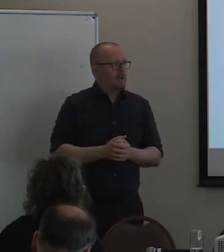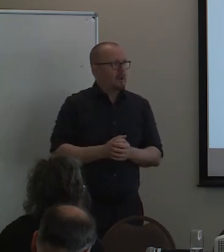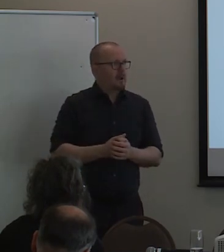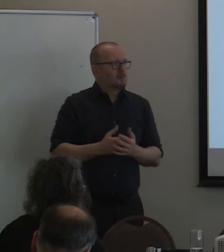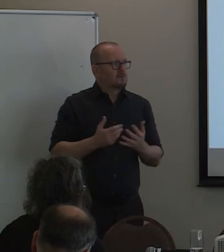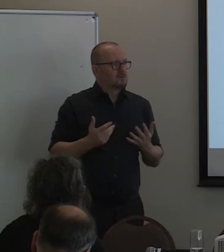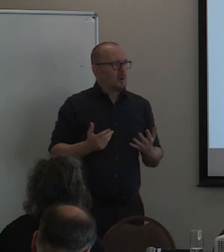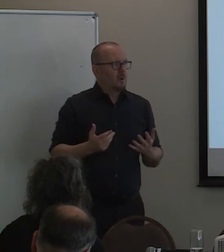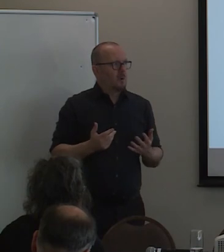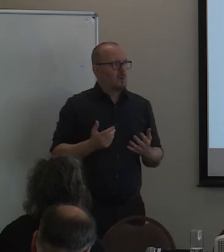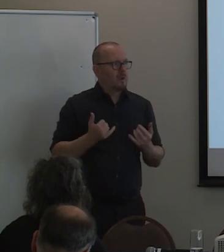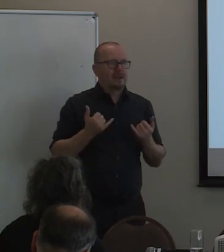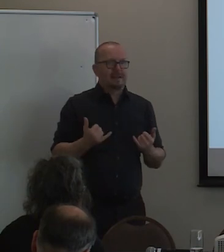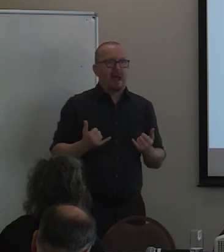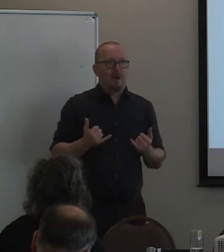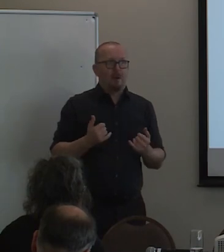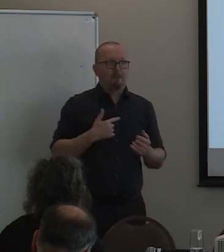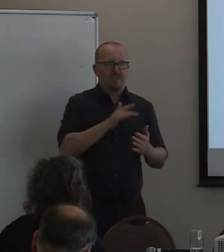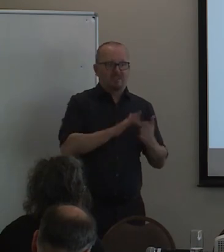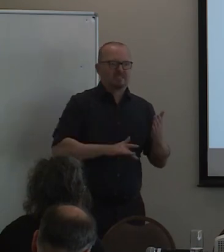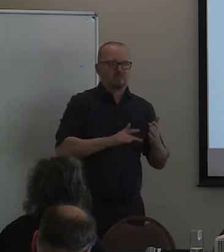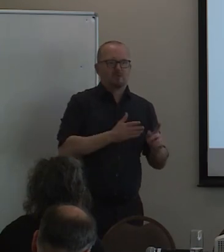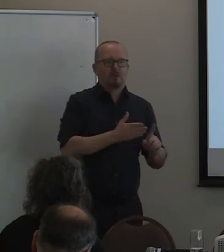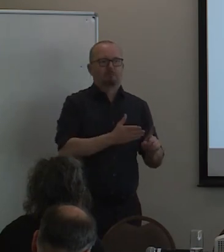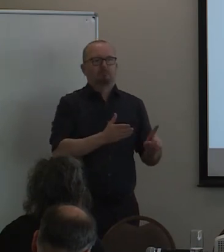thesis research and more into just,